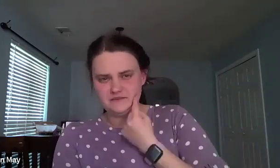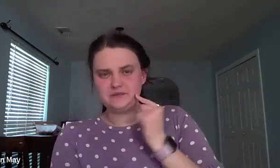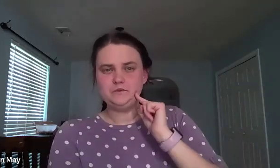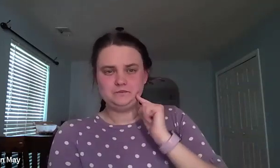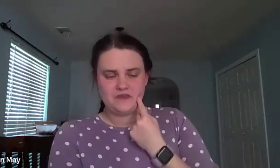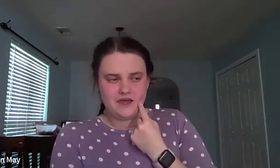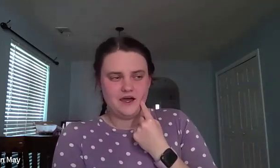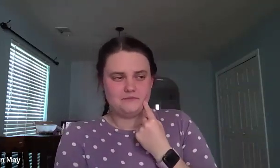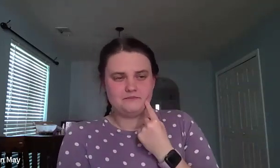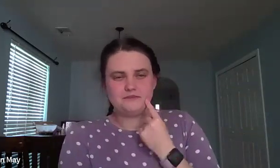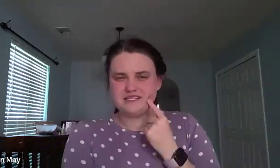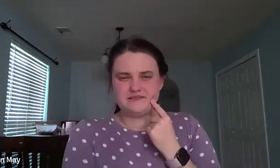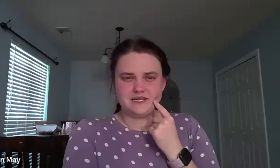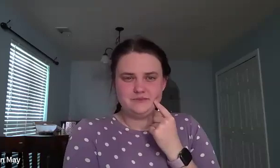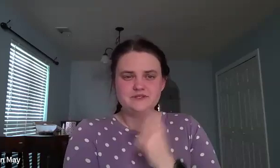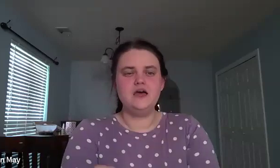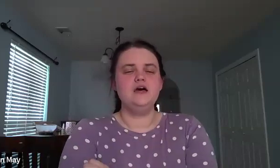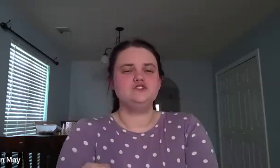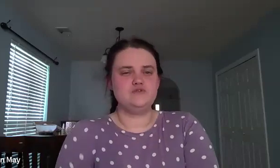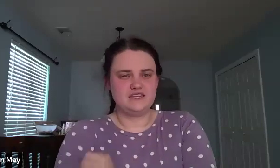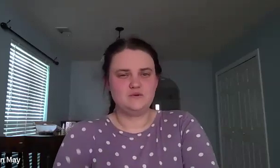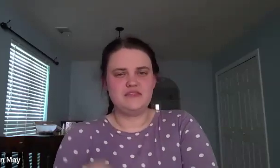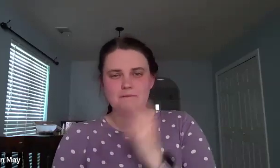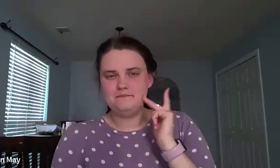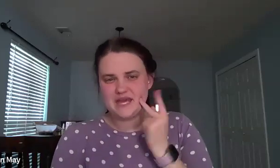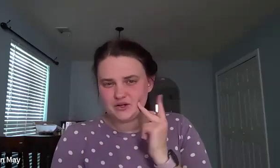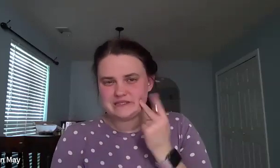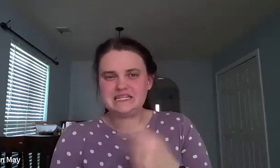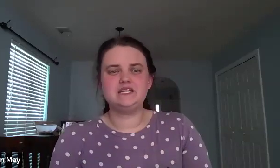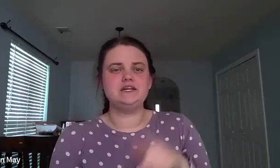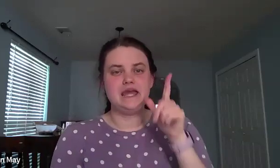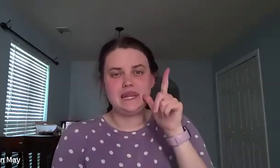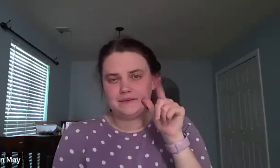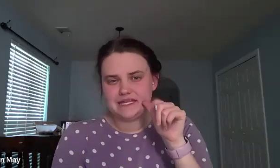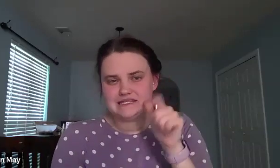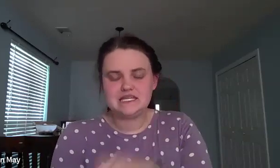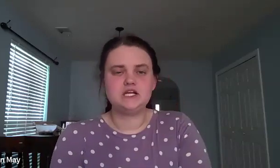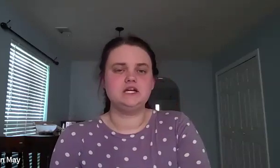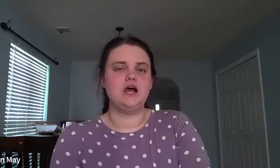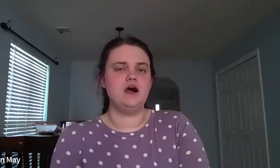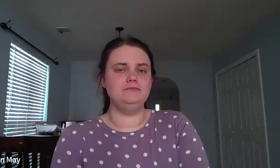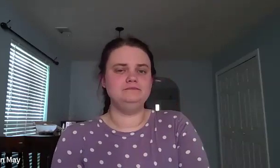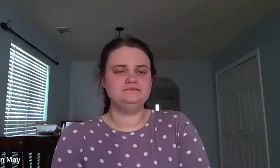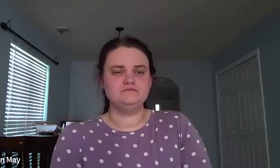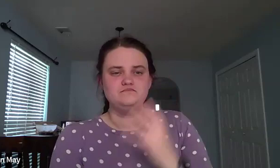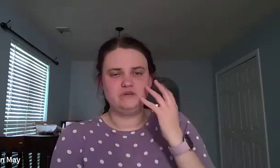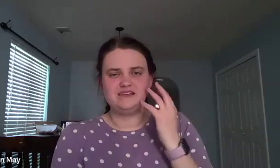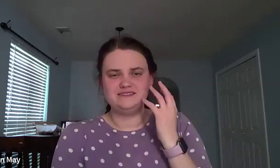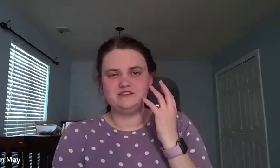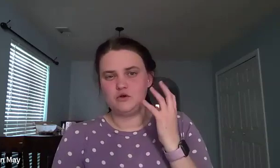similar. Pursing of the lips. So that's why that pickles here and lemons here, because they're